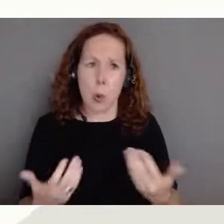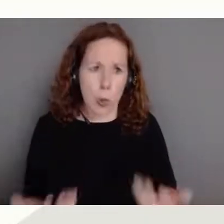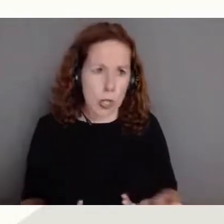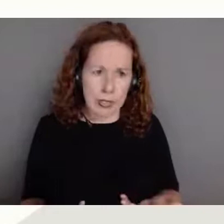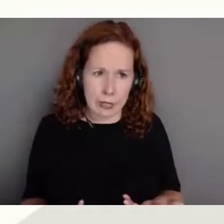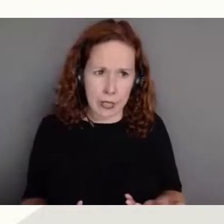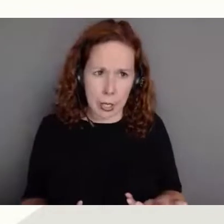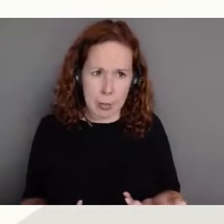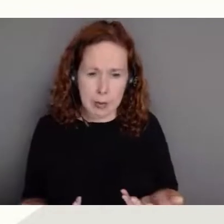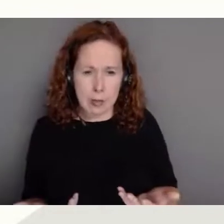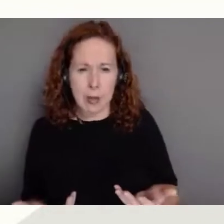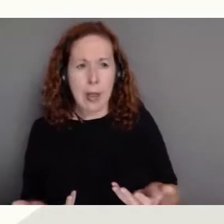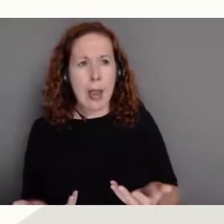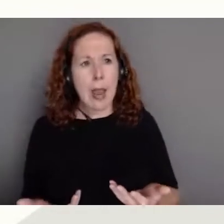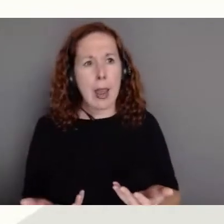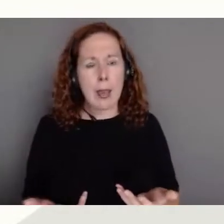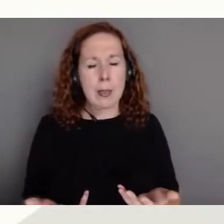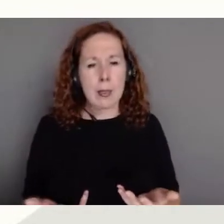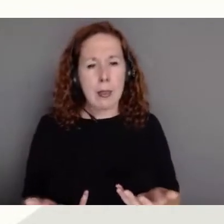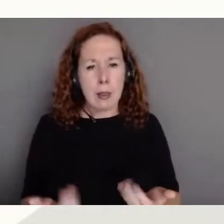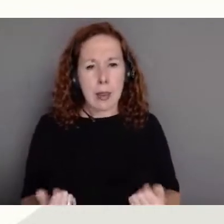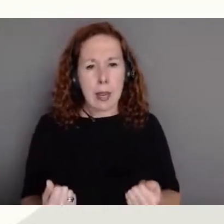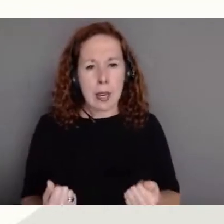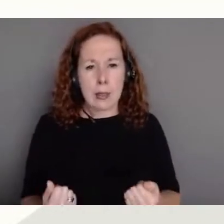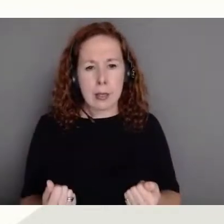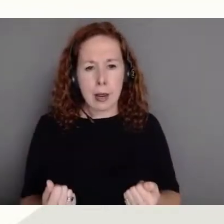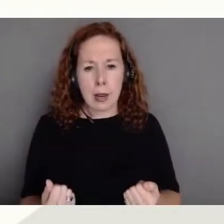a supportive environment. Mhm. And